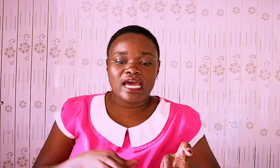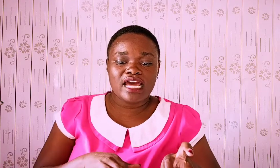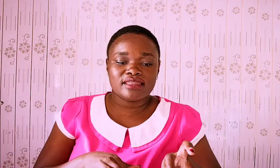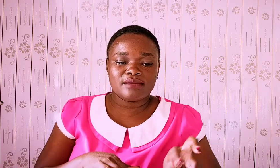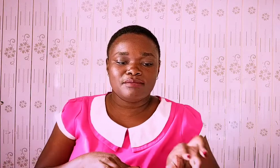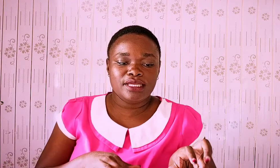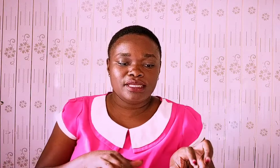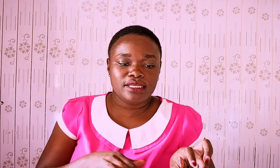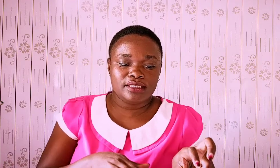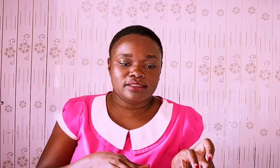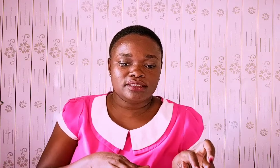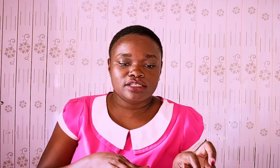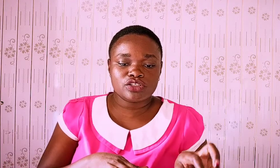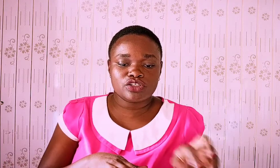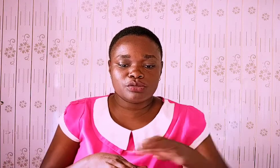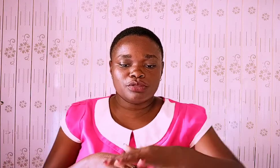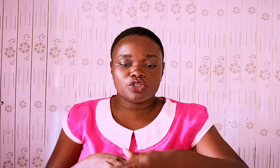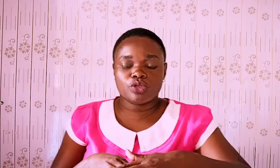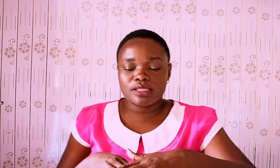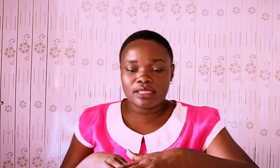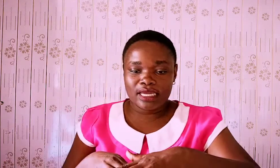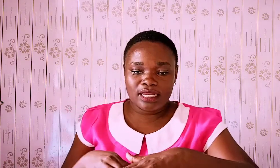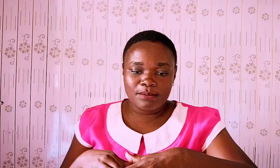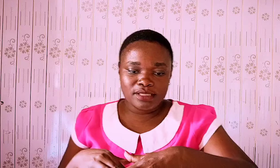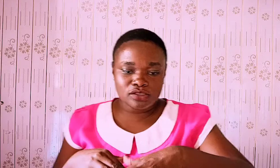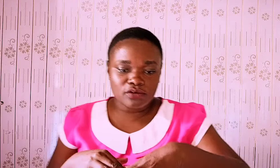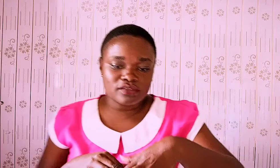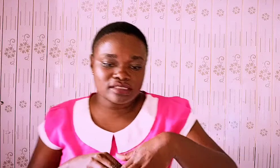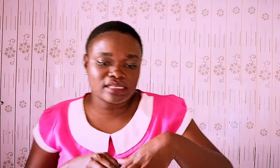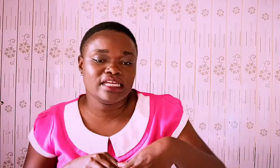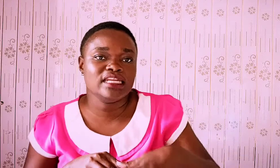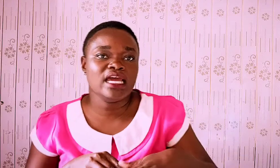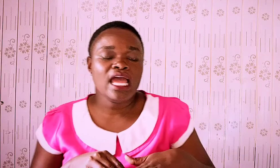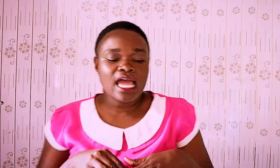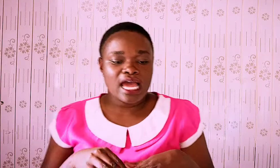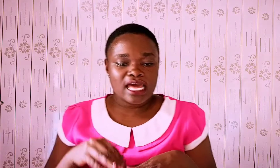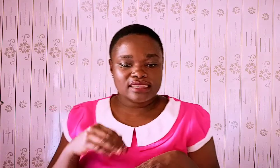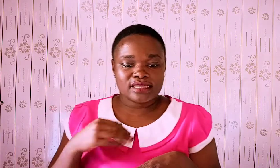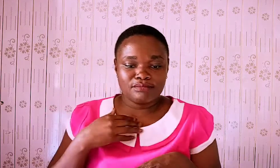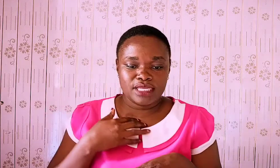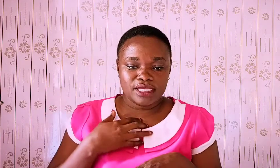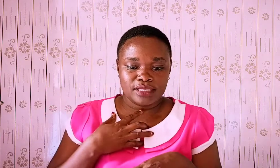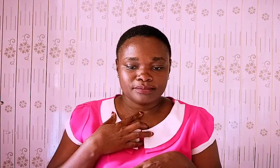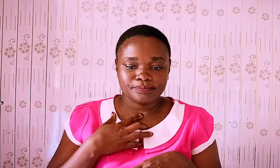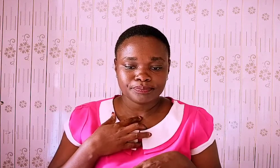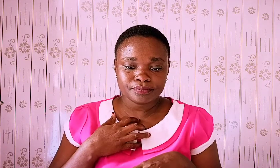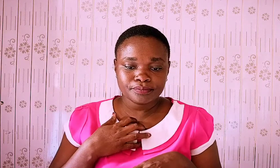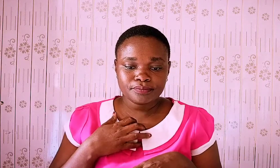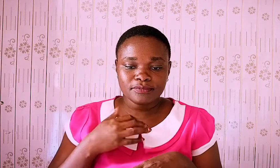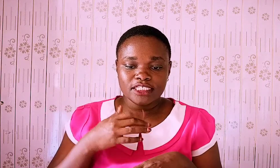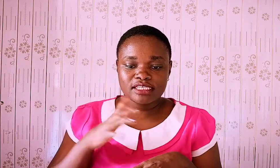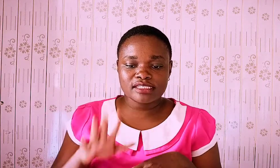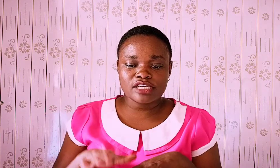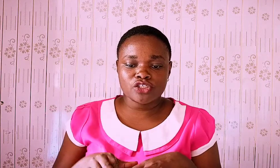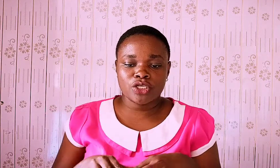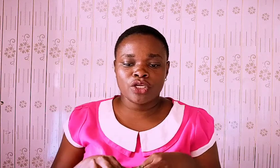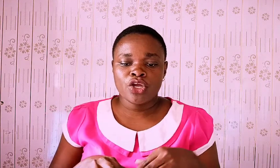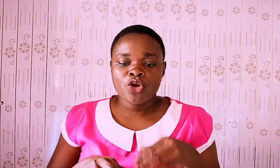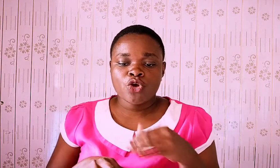and the meaning. Relationship between the elements of a sign and the meaning. In this section, you